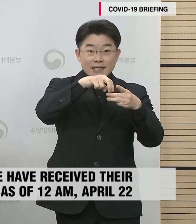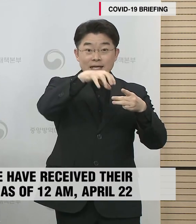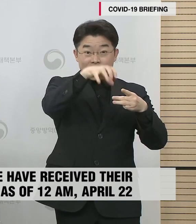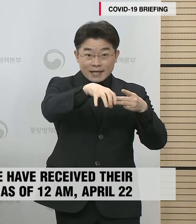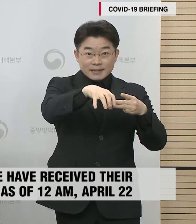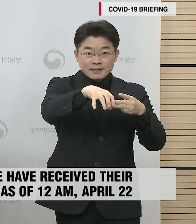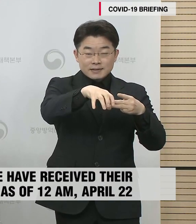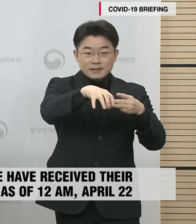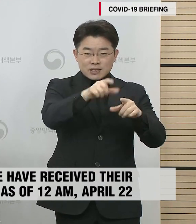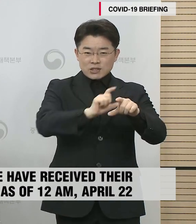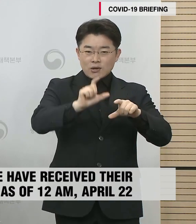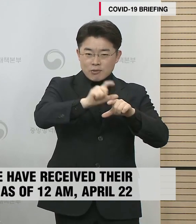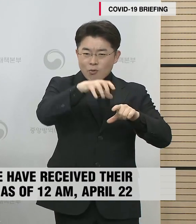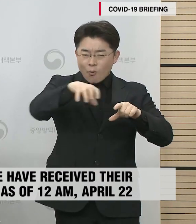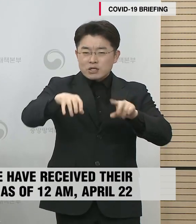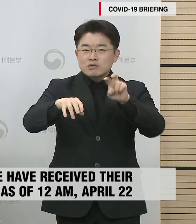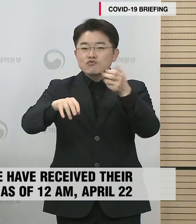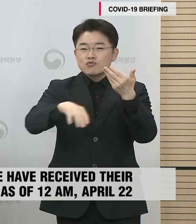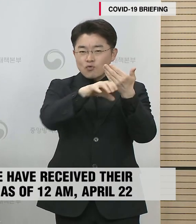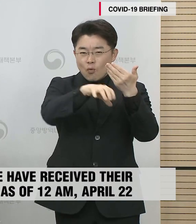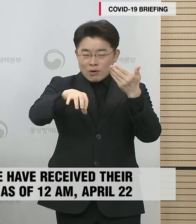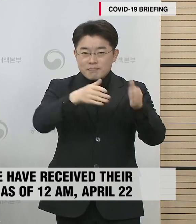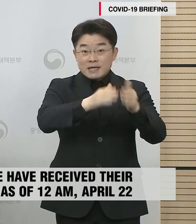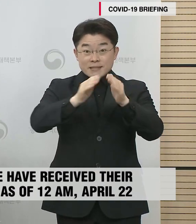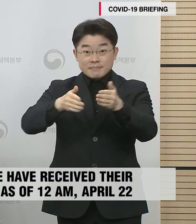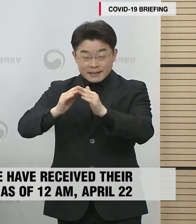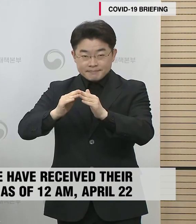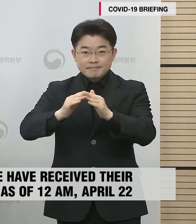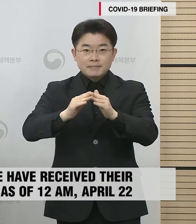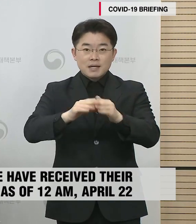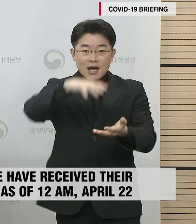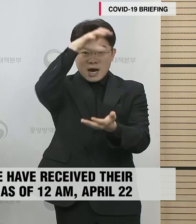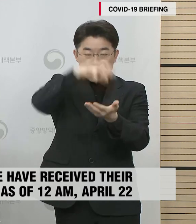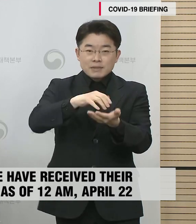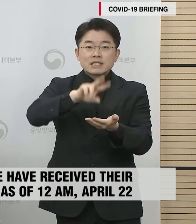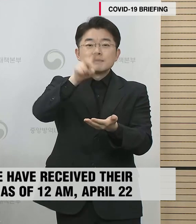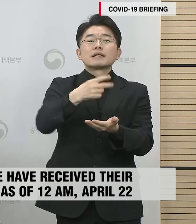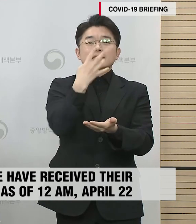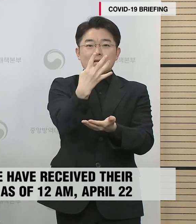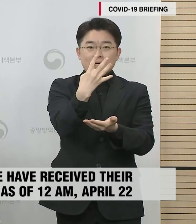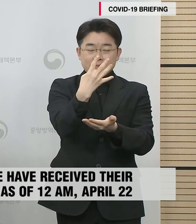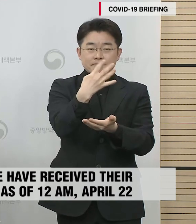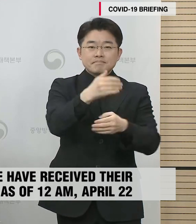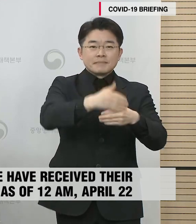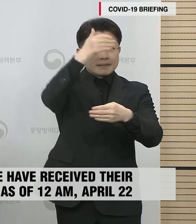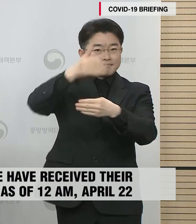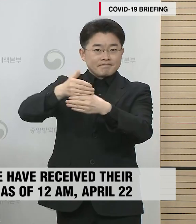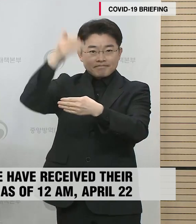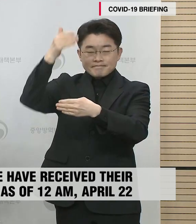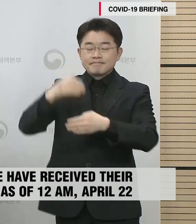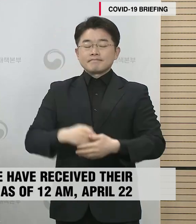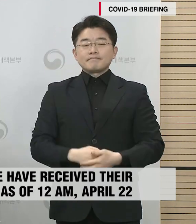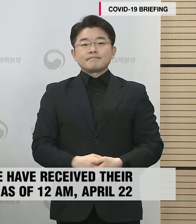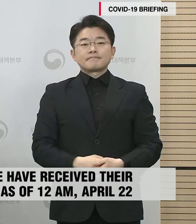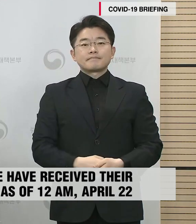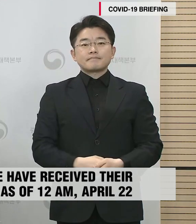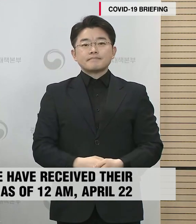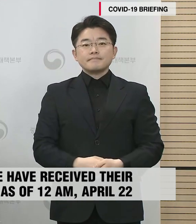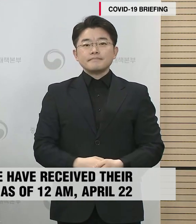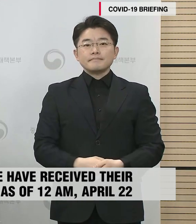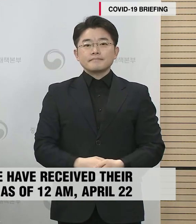starting from today, we have 29 more vaccination centers opening today, and a total of 204 will be